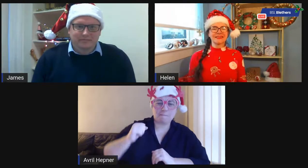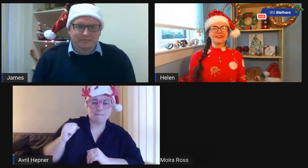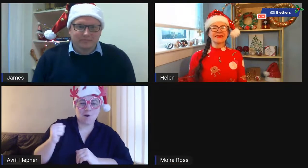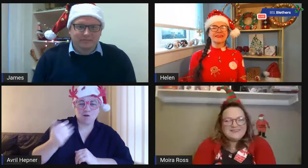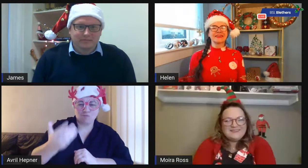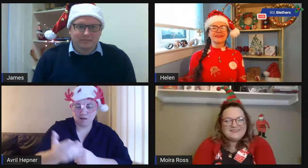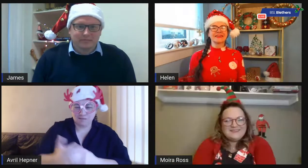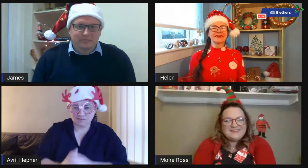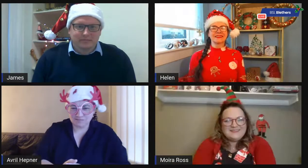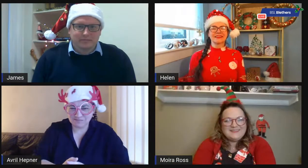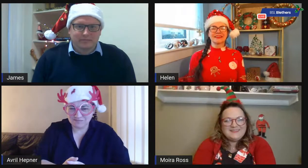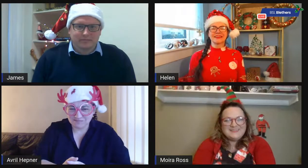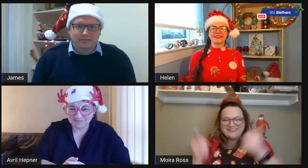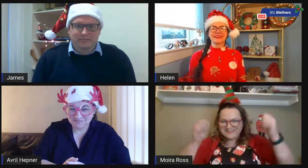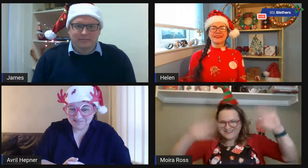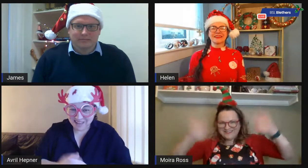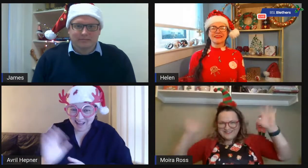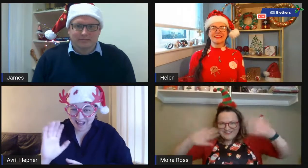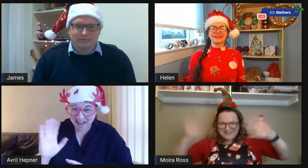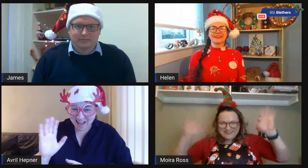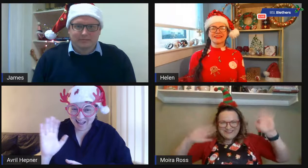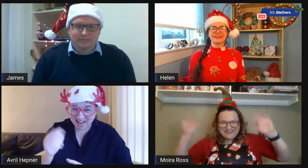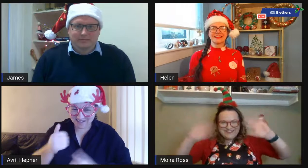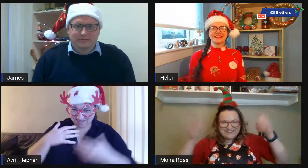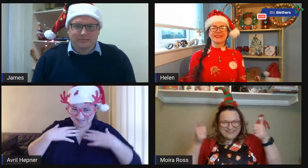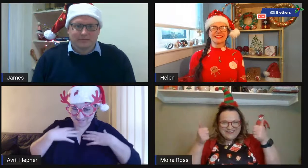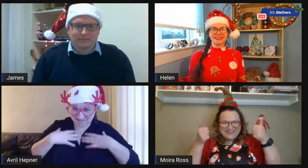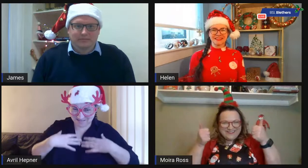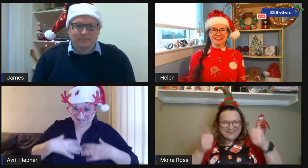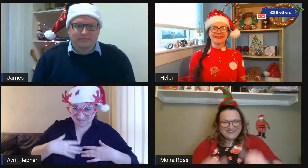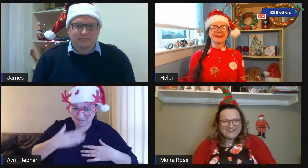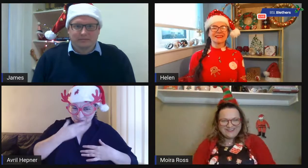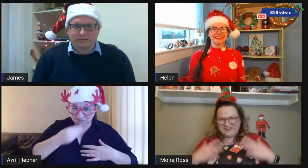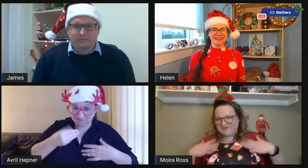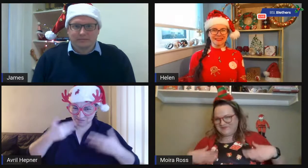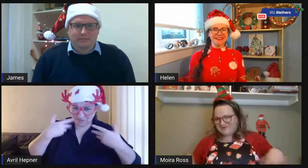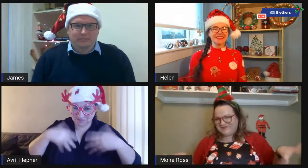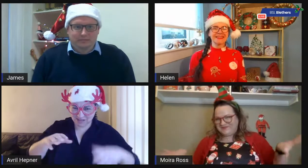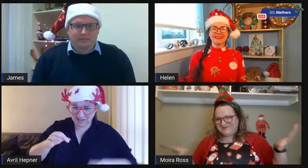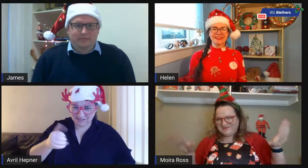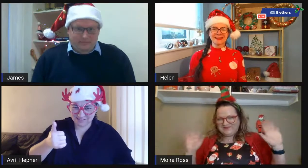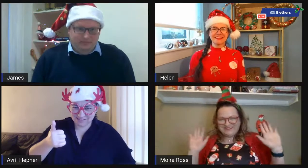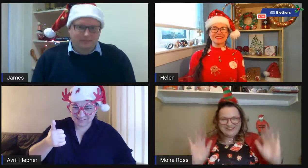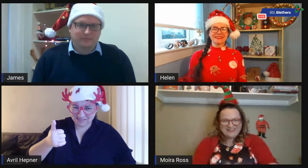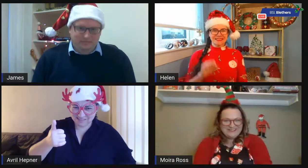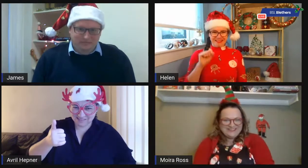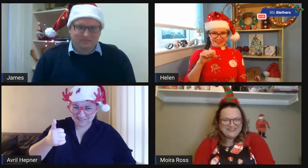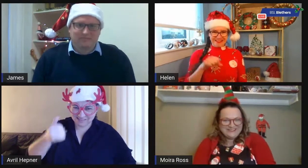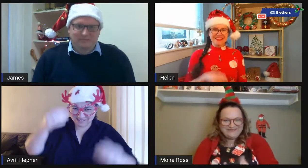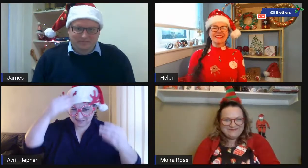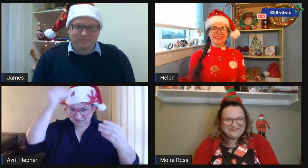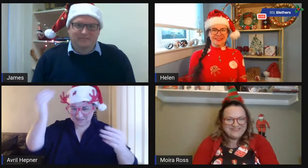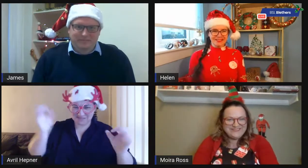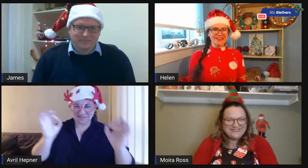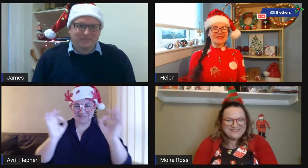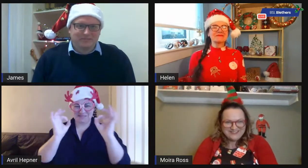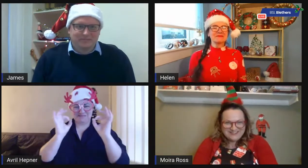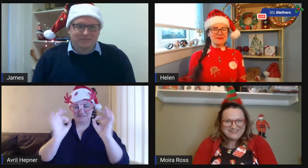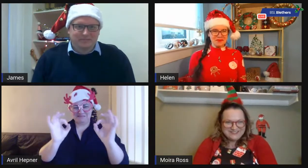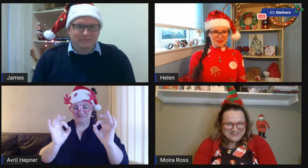And I'm going to ask you some questions in a moment, but I'd like to invite now Moira Ross. Nice top, Moira. Thank you very much.